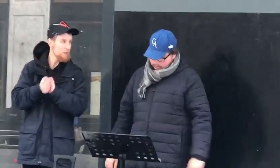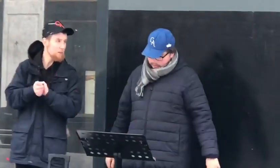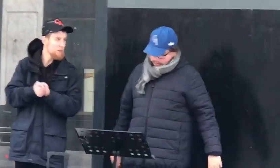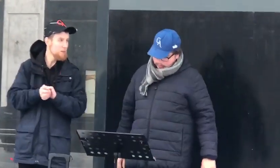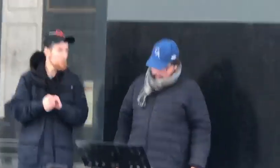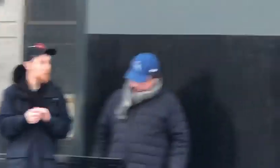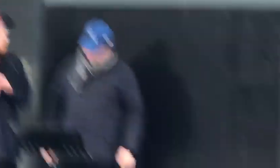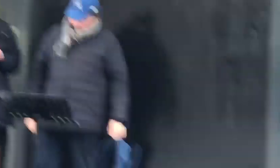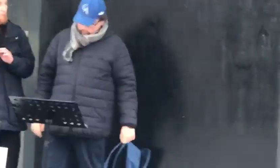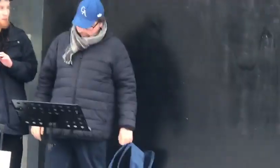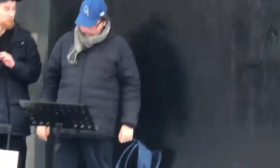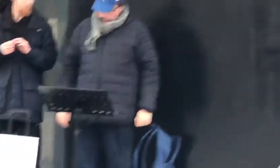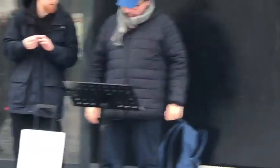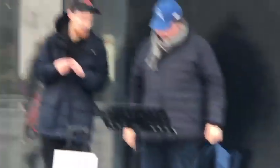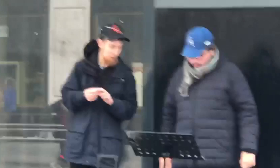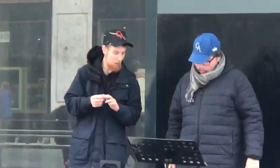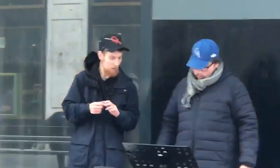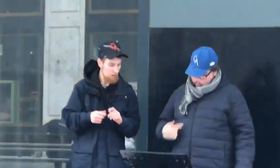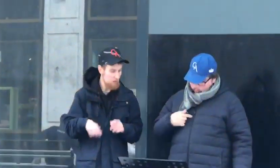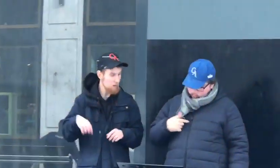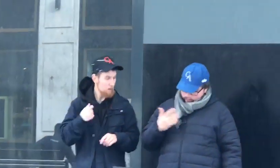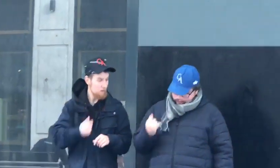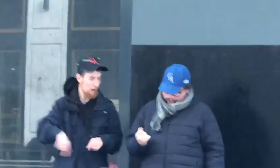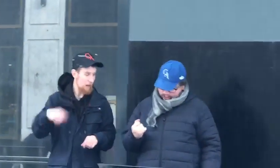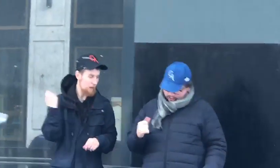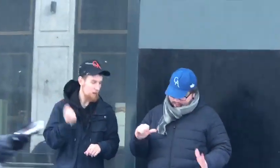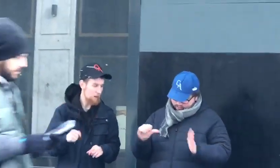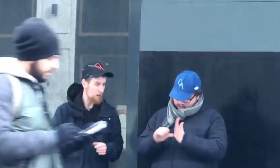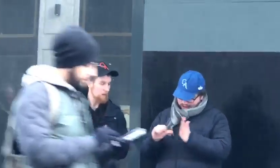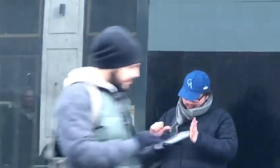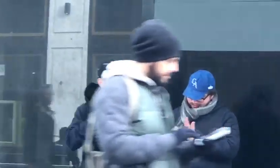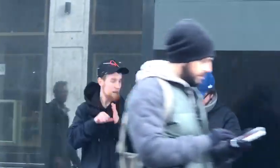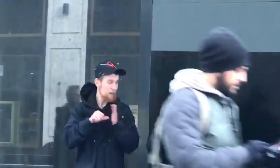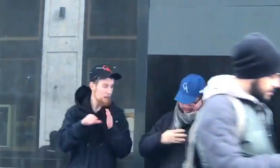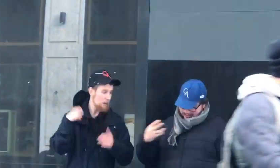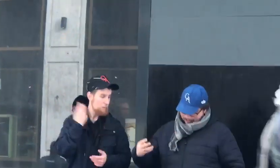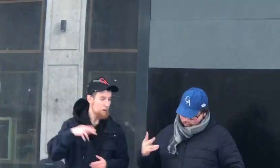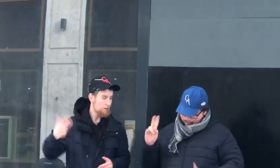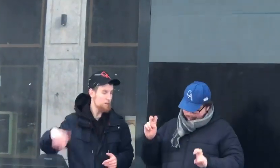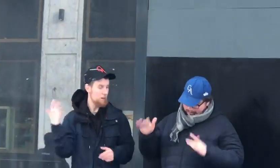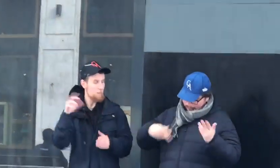friends. Oh no, oops, I got 99 problems singing bye